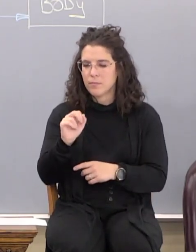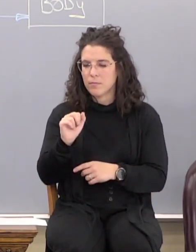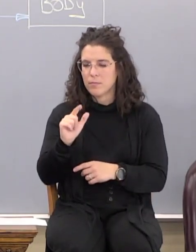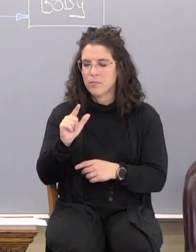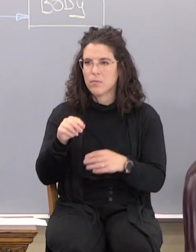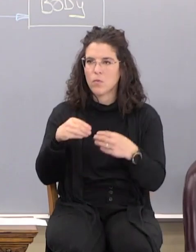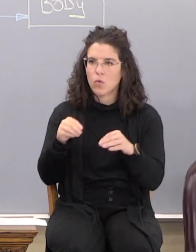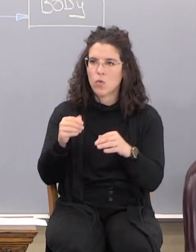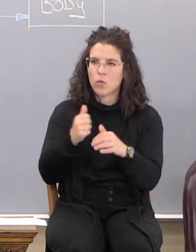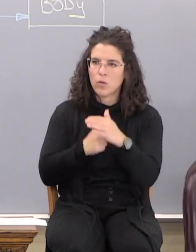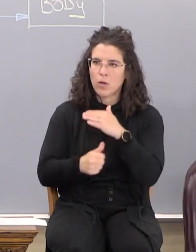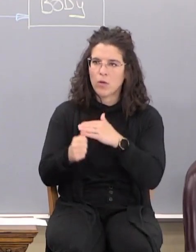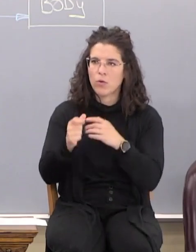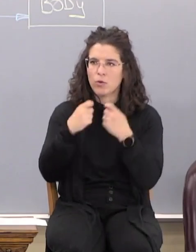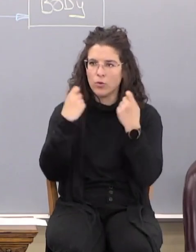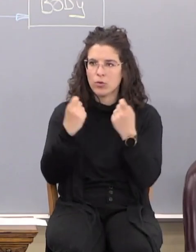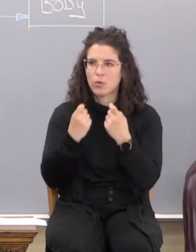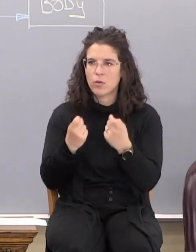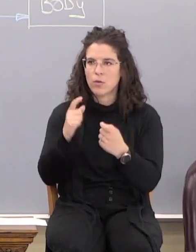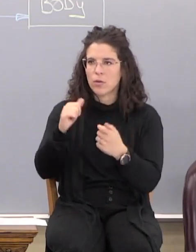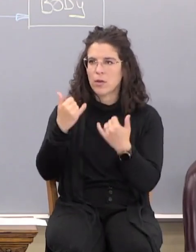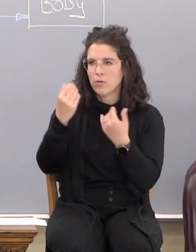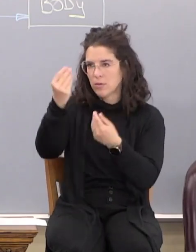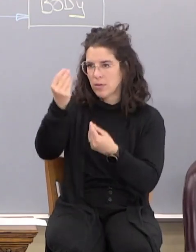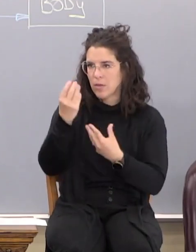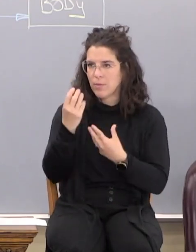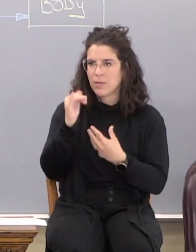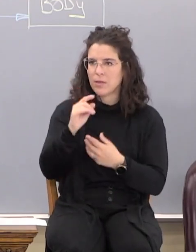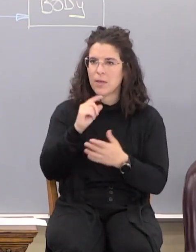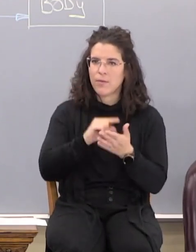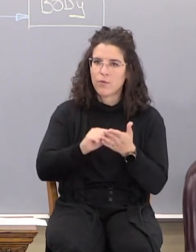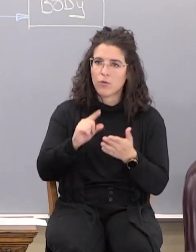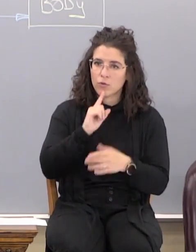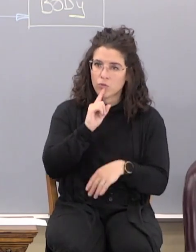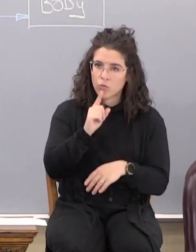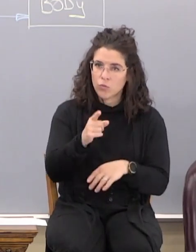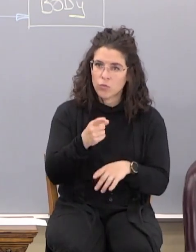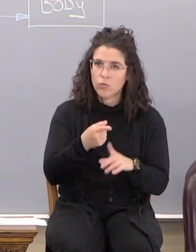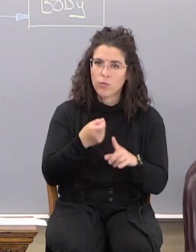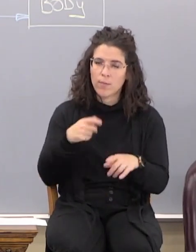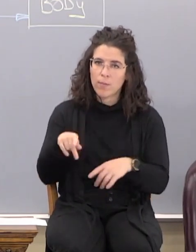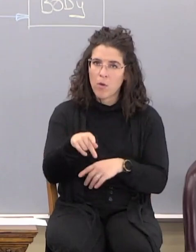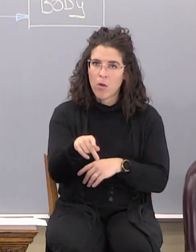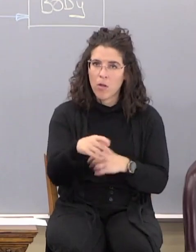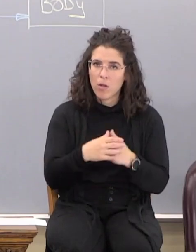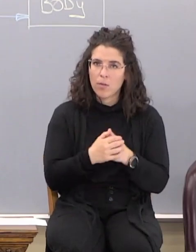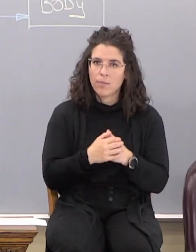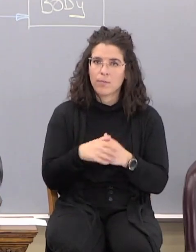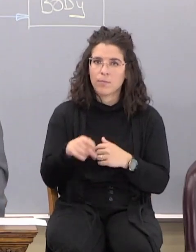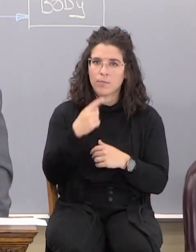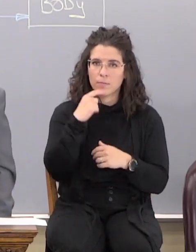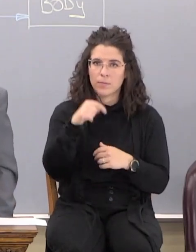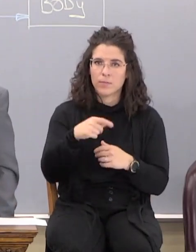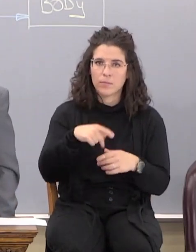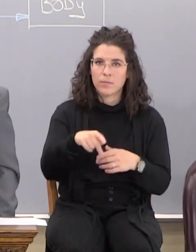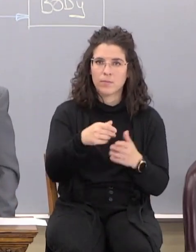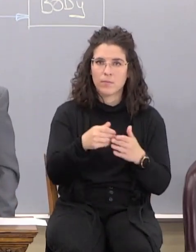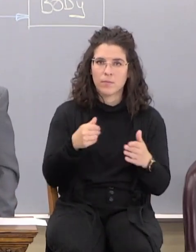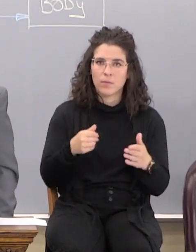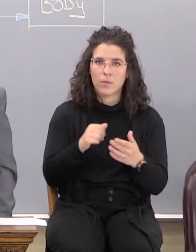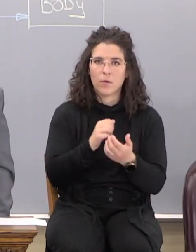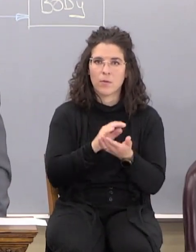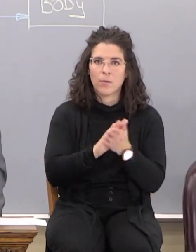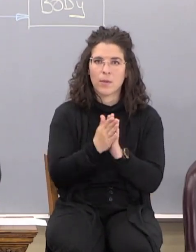sin. Now tell me something. Is that verse true of Paul? People say, well, this is Paul before he got